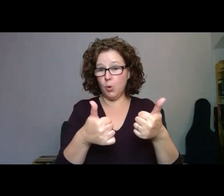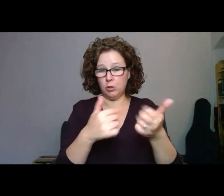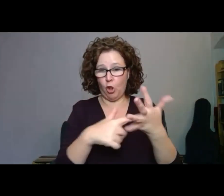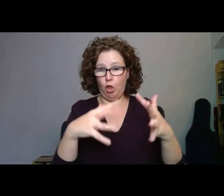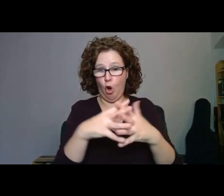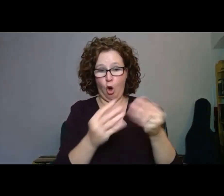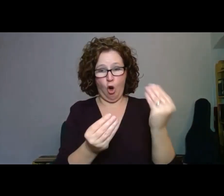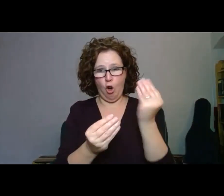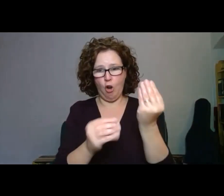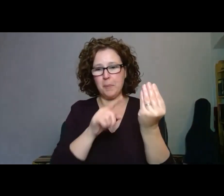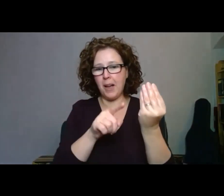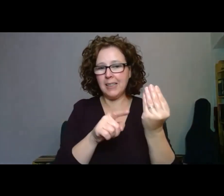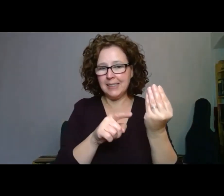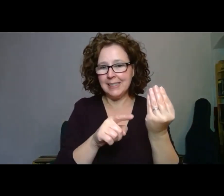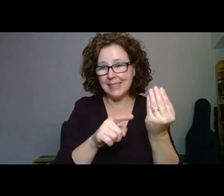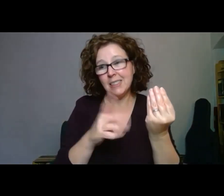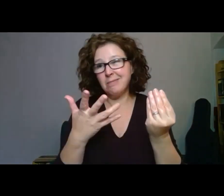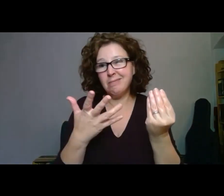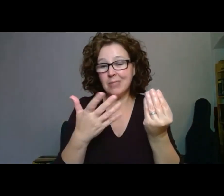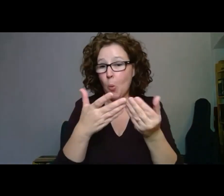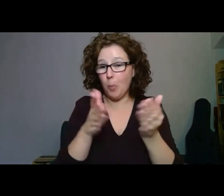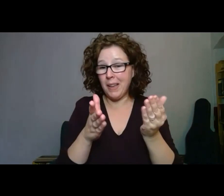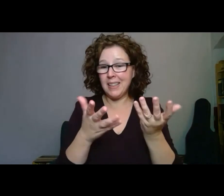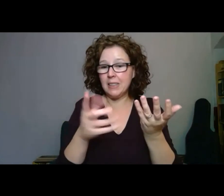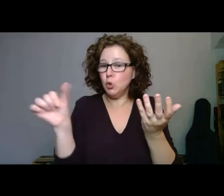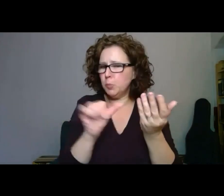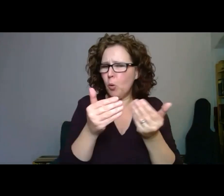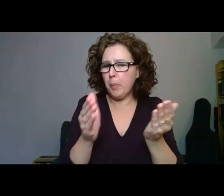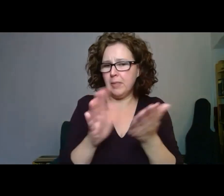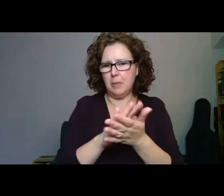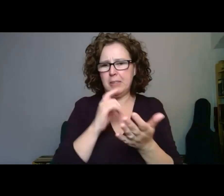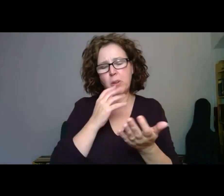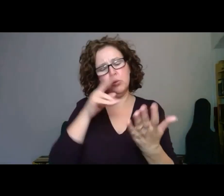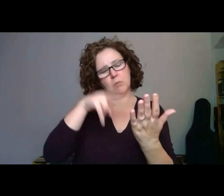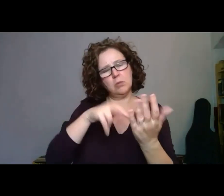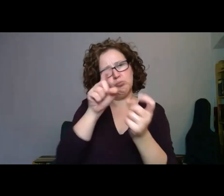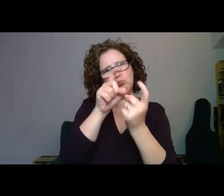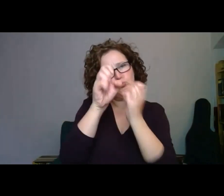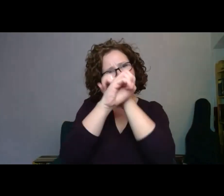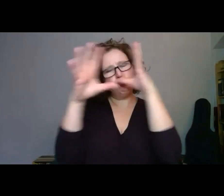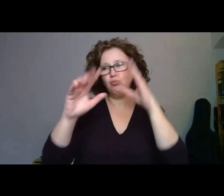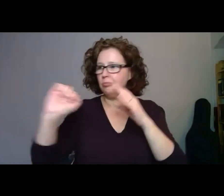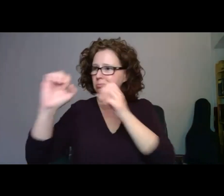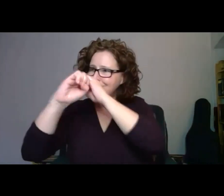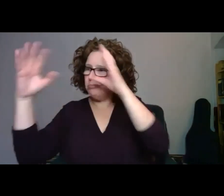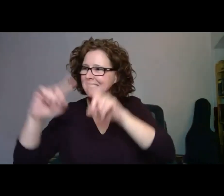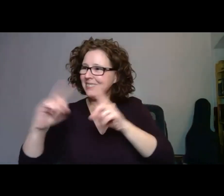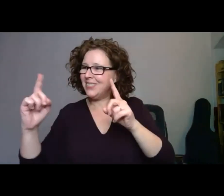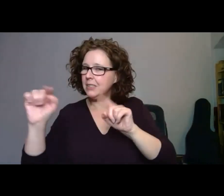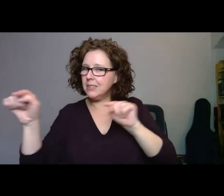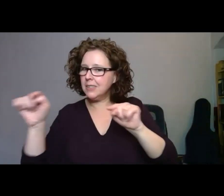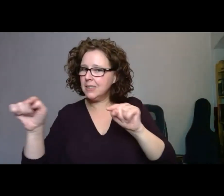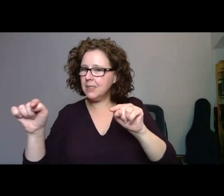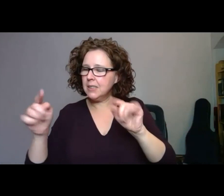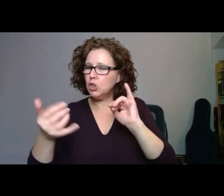it's also open, as it should be. So the interpretations sometimes make us feel